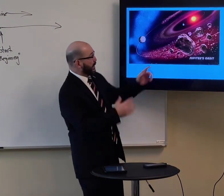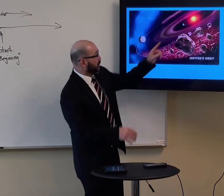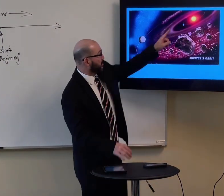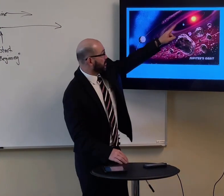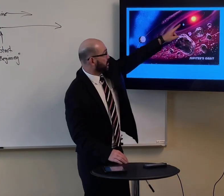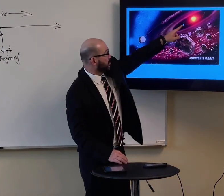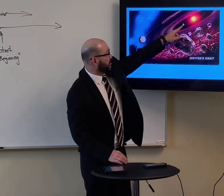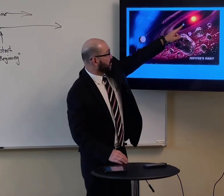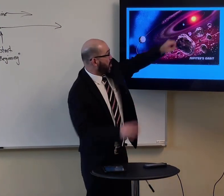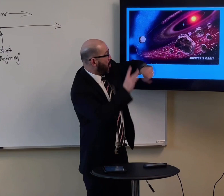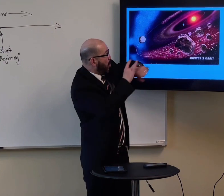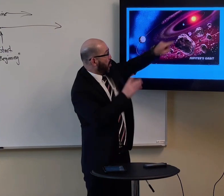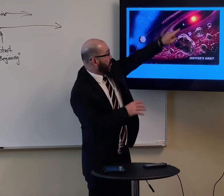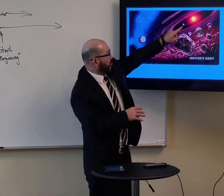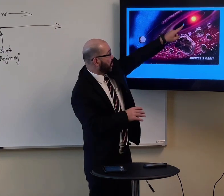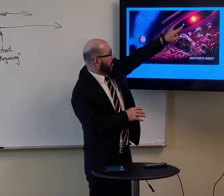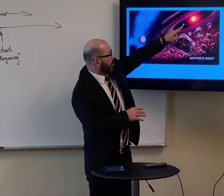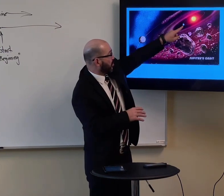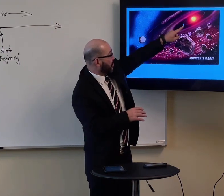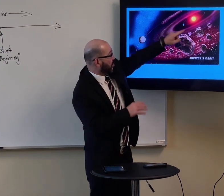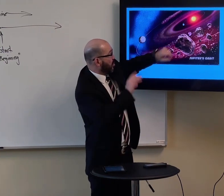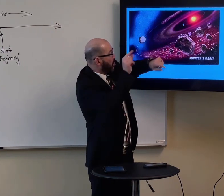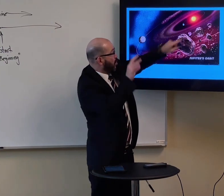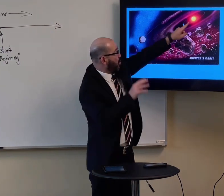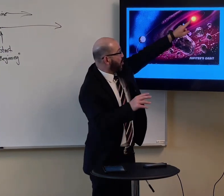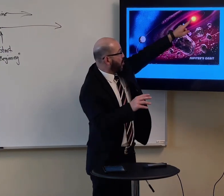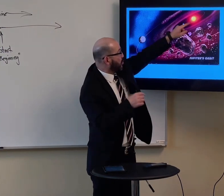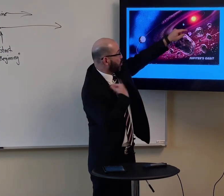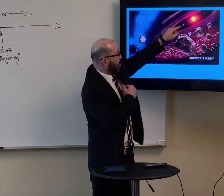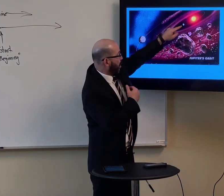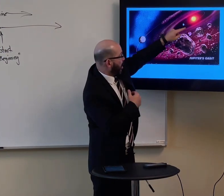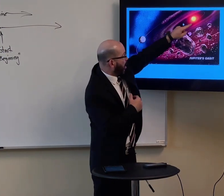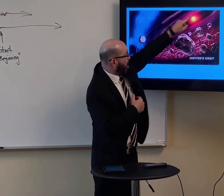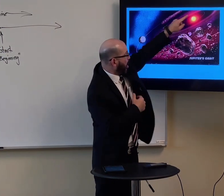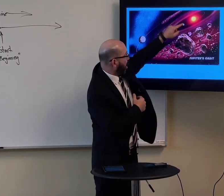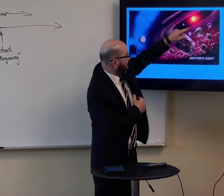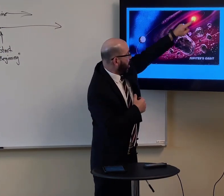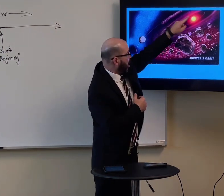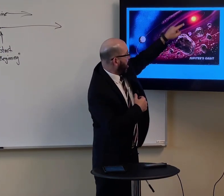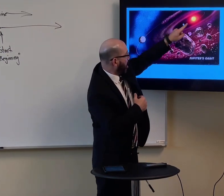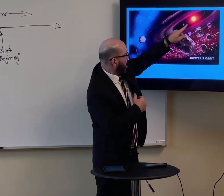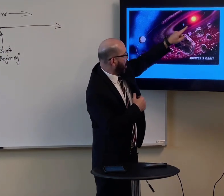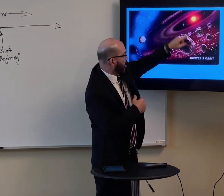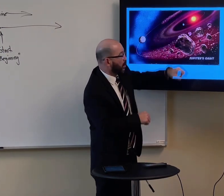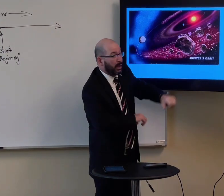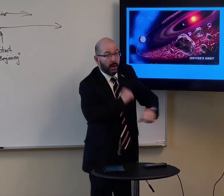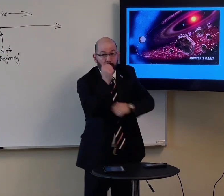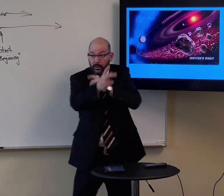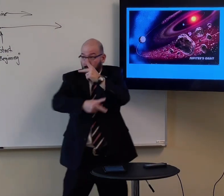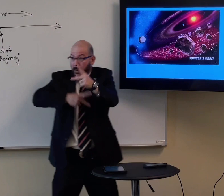And here's the sun, here's the earth, all right? This is a picture. Jupiter, the earth is going around the sun, but also